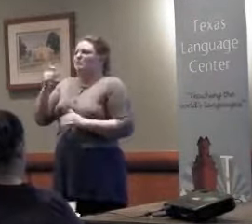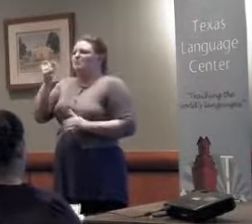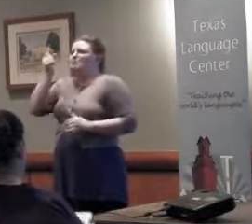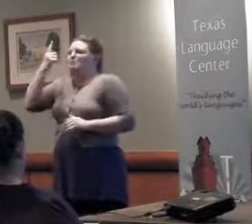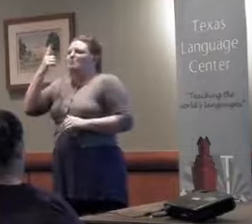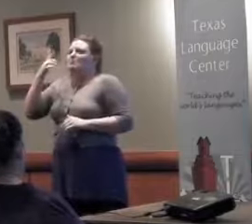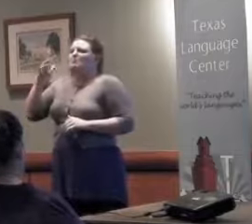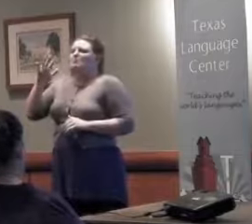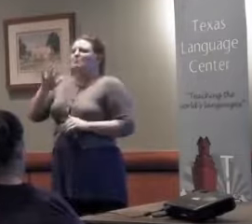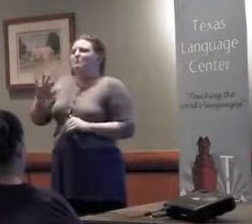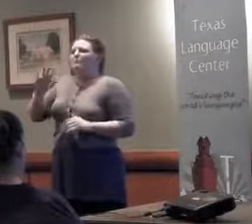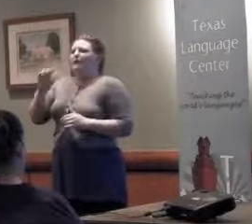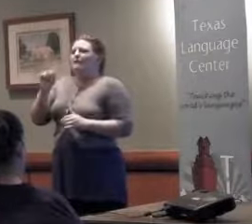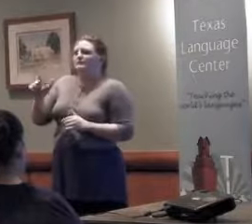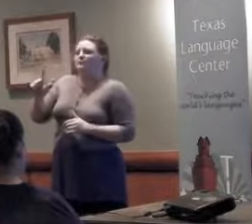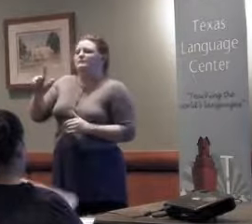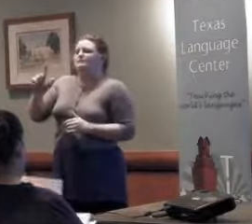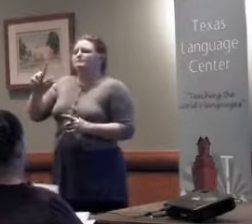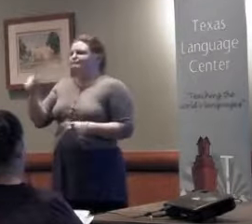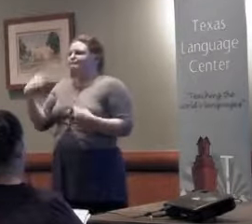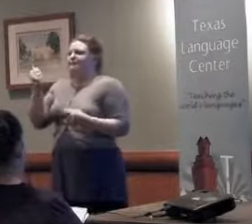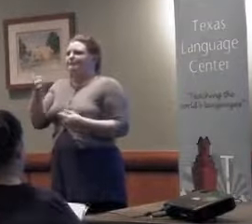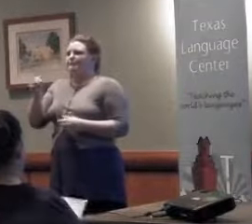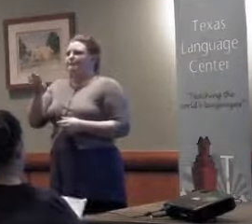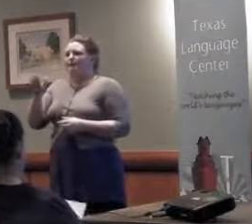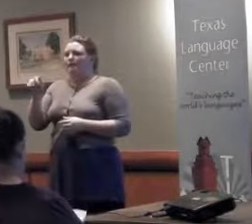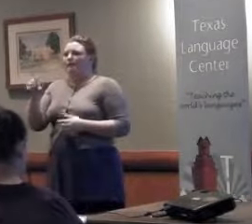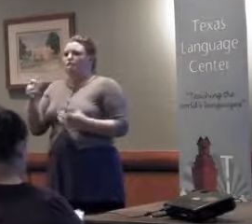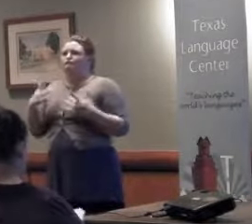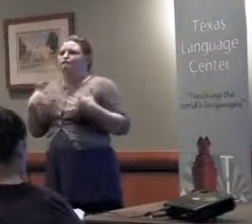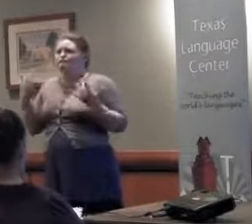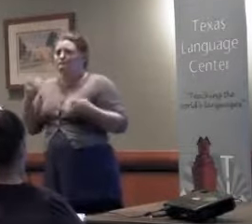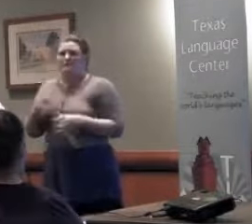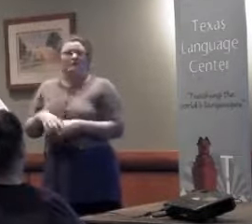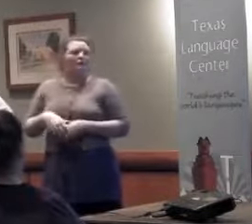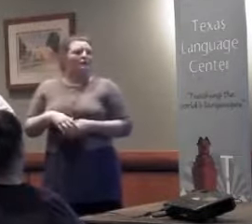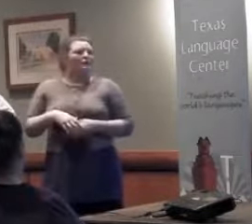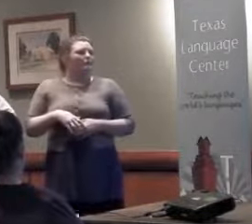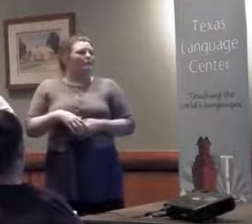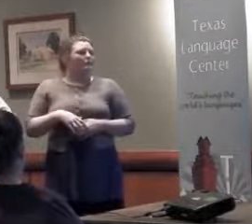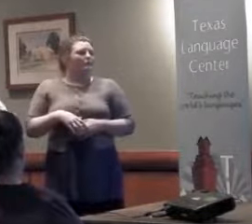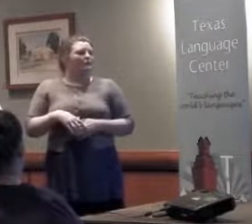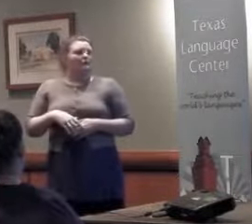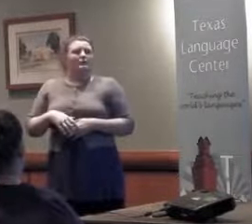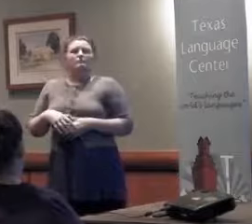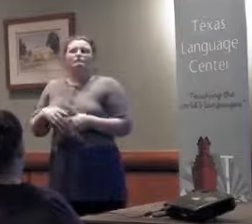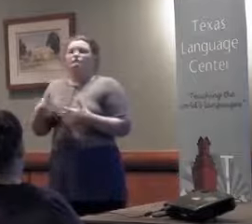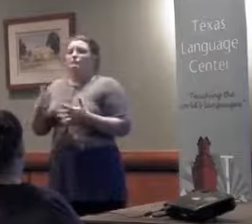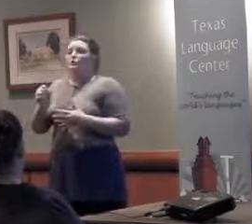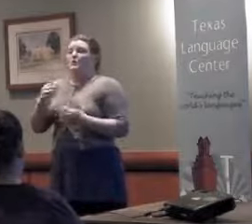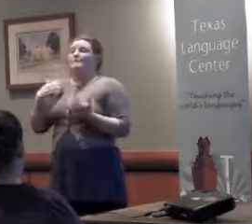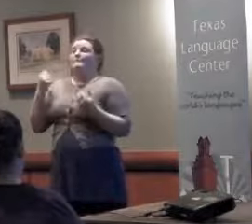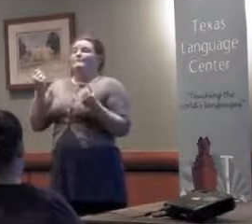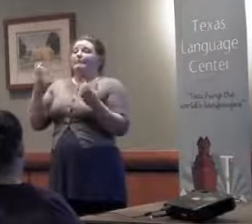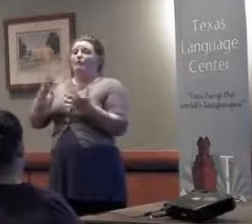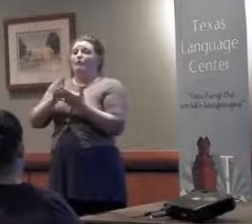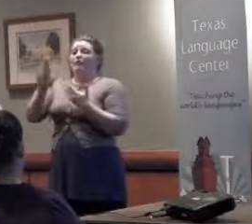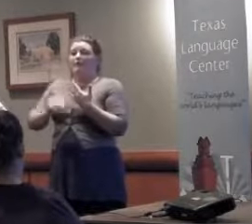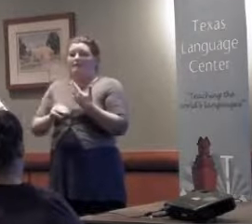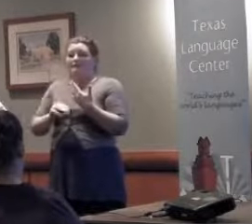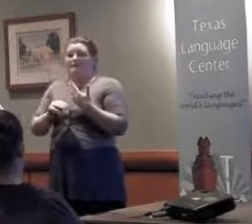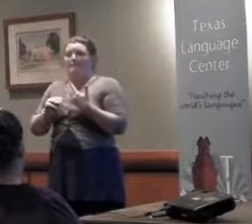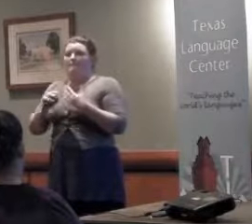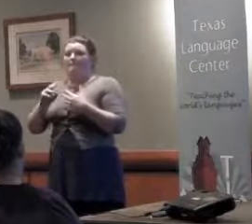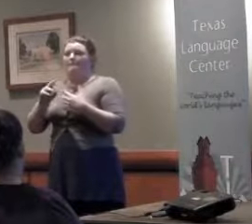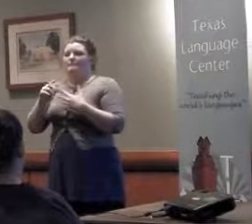where ASL has been for the last few decades. There are really a number of curricula that are used in